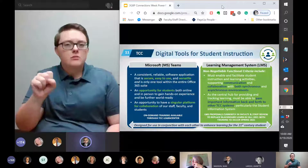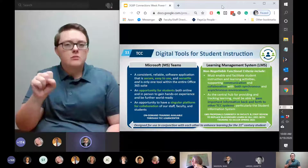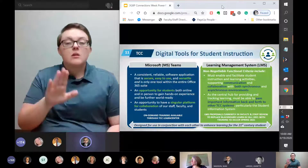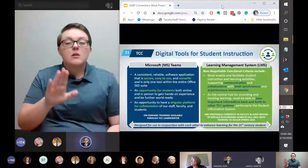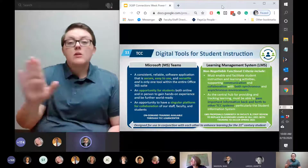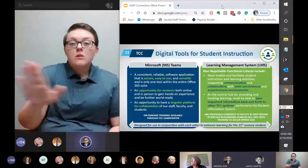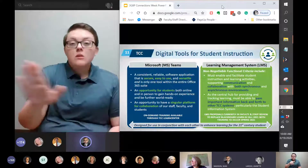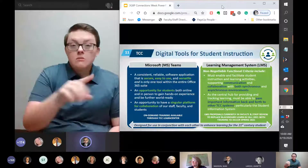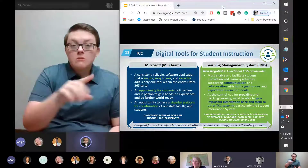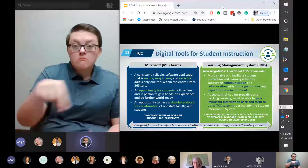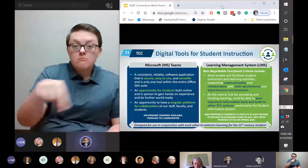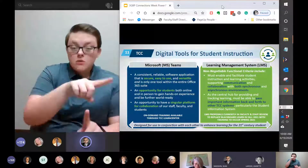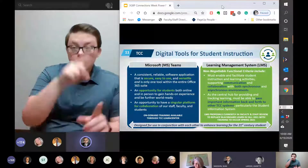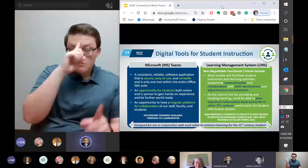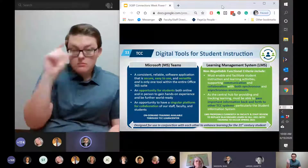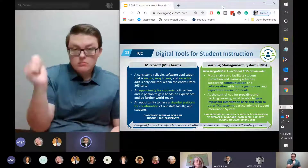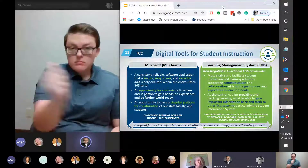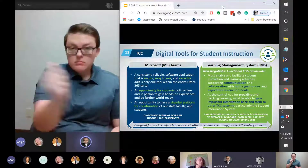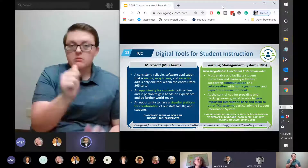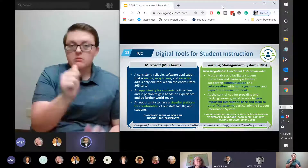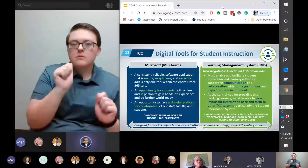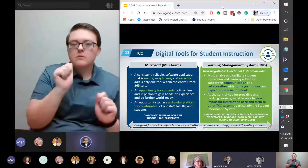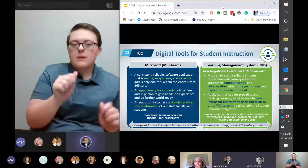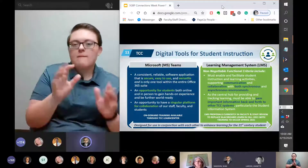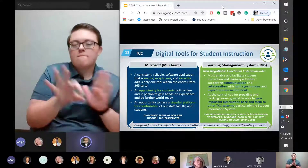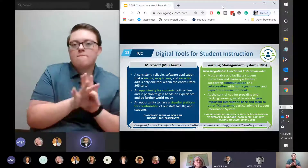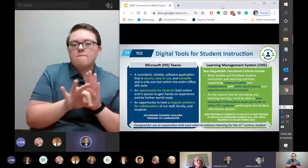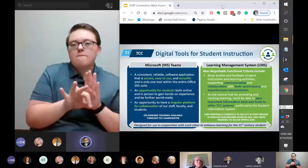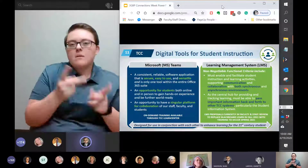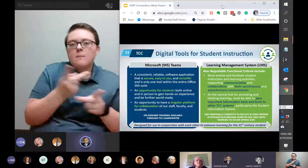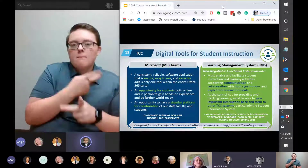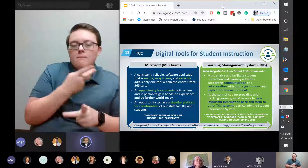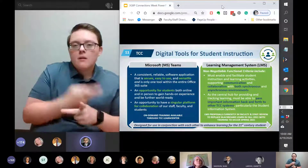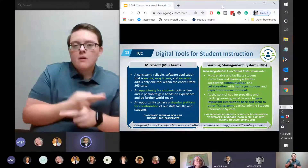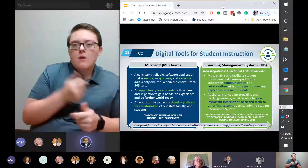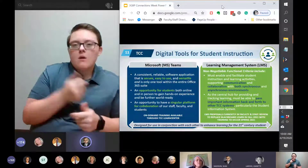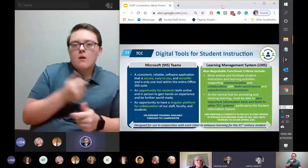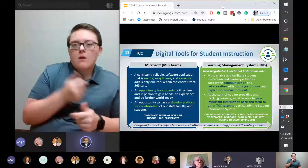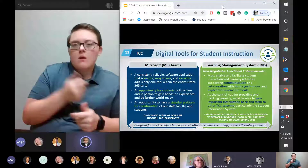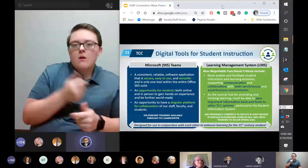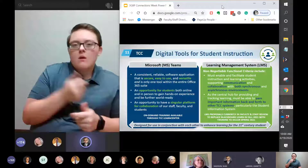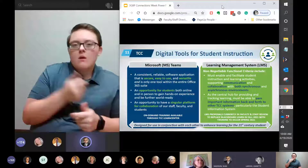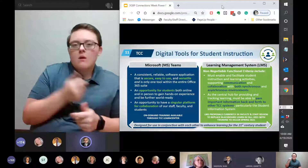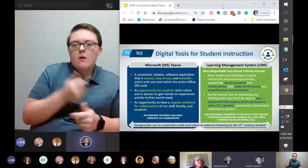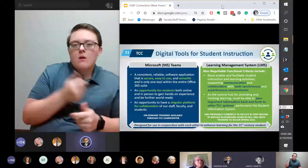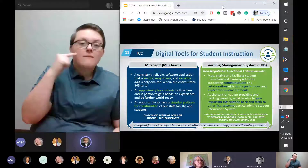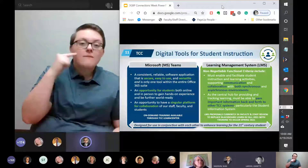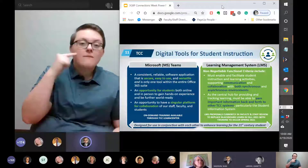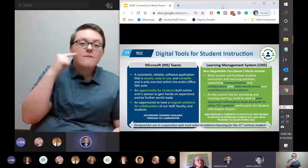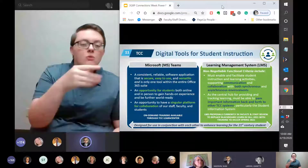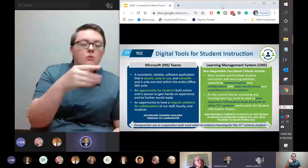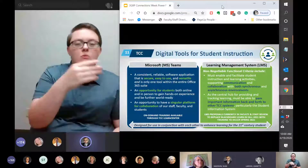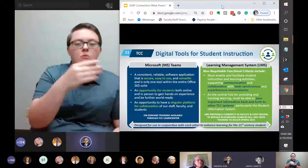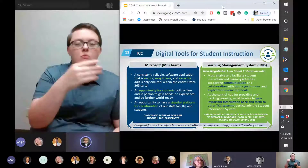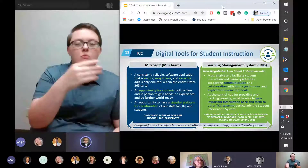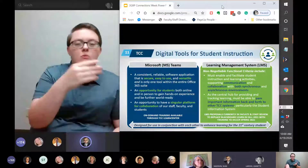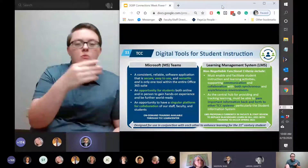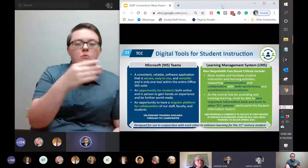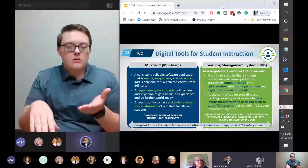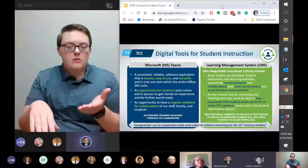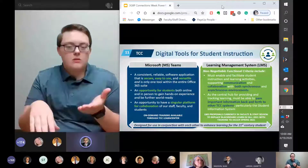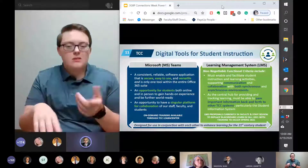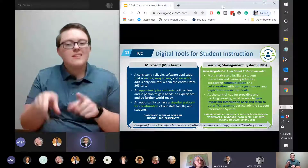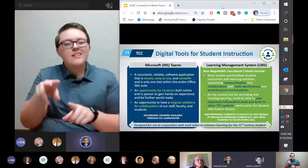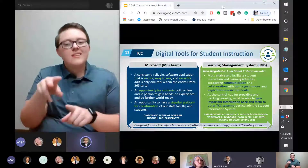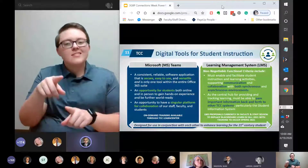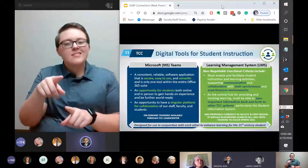use and how to do so for student instruction. So you have some key information there that can help you kind of